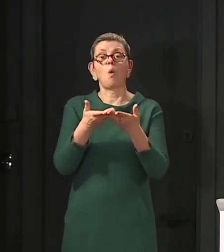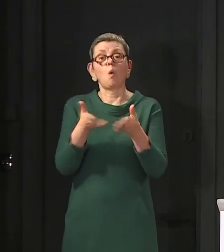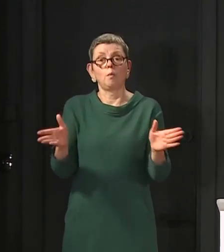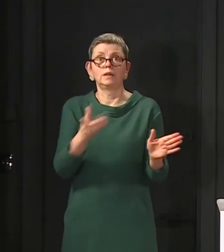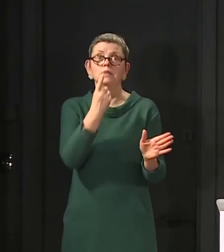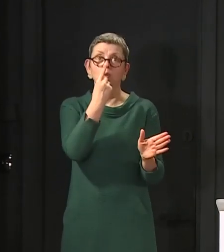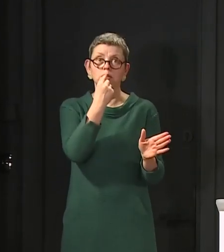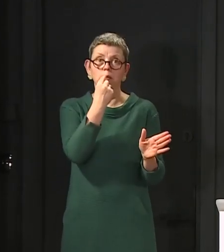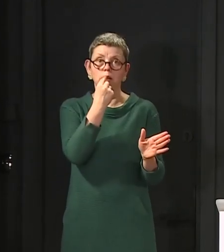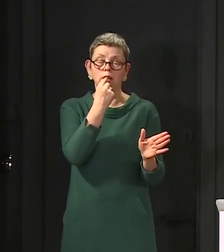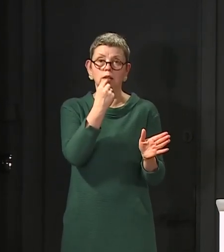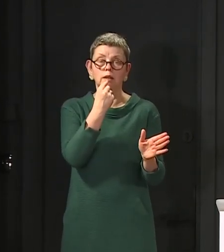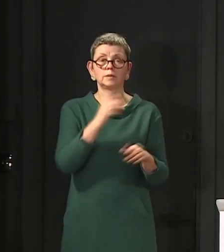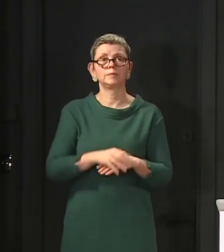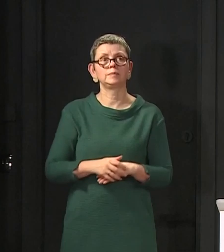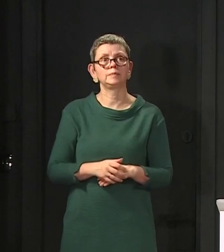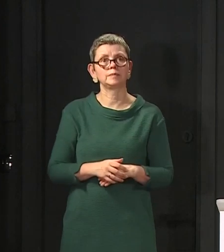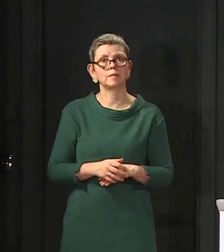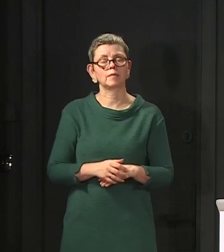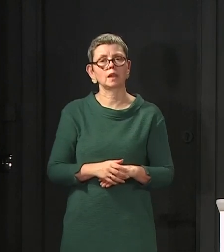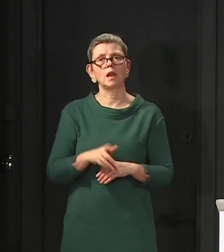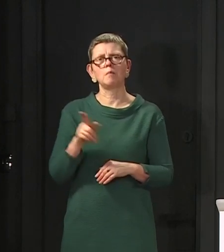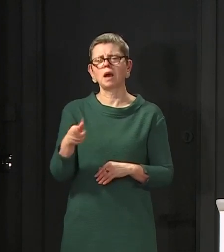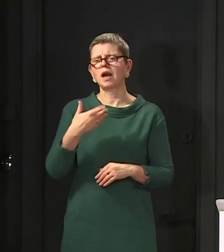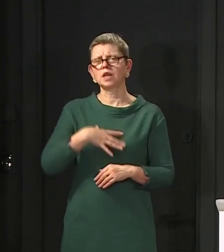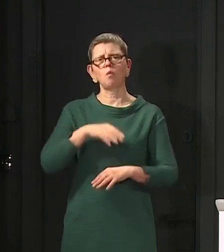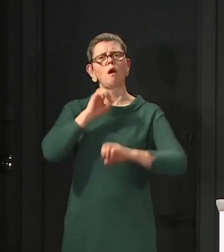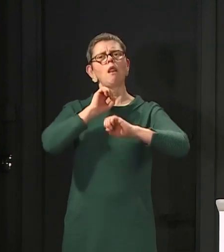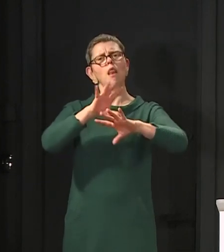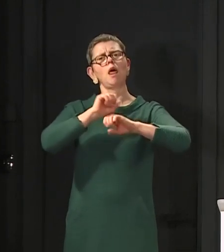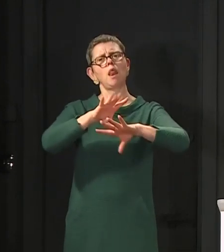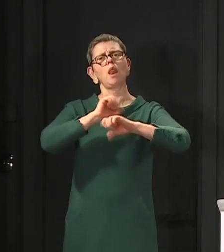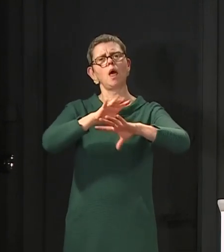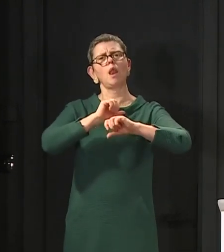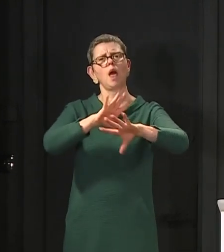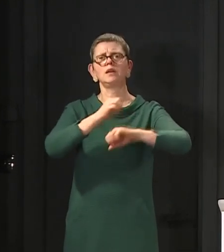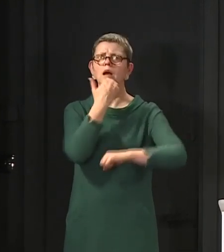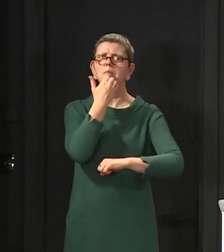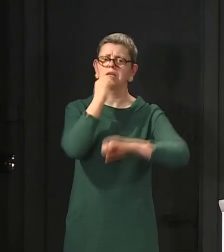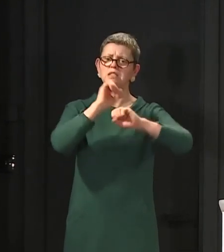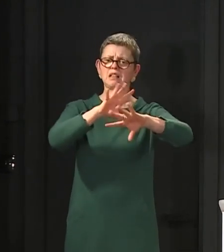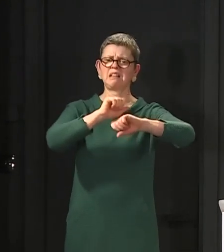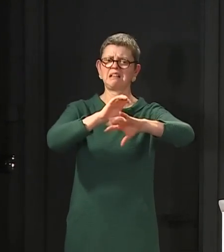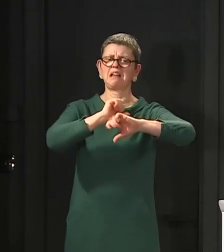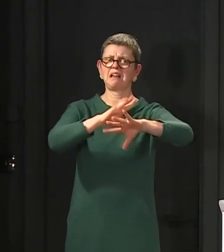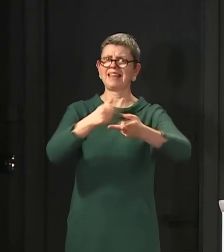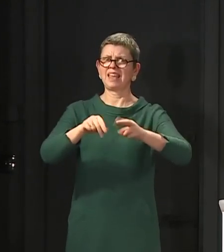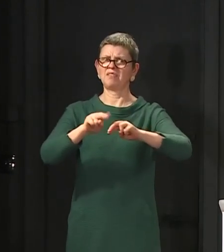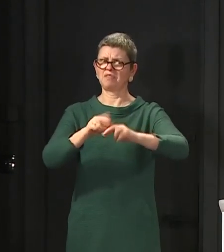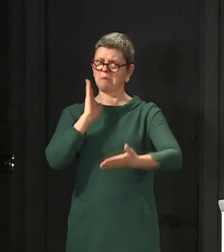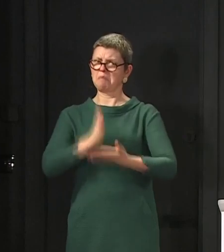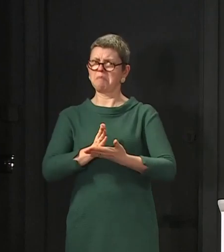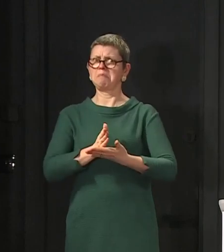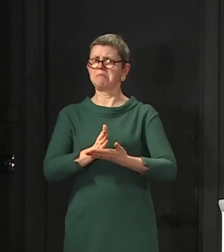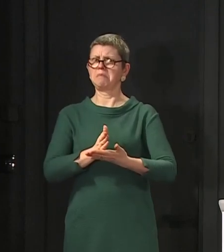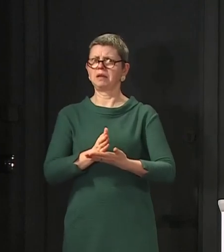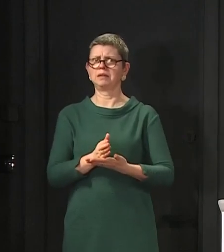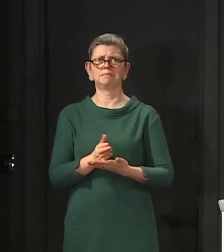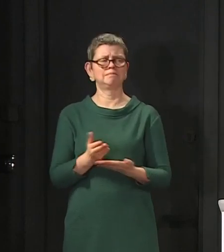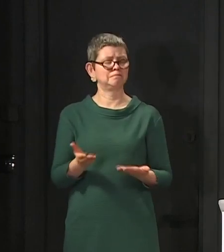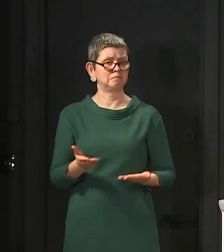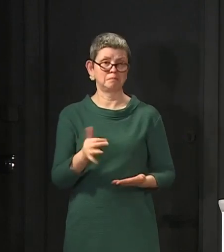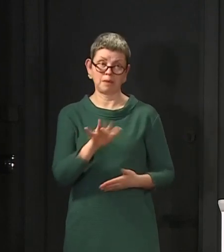but I'm not ever going to stand up here and just, you know, give you numbers that are not solidly based, however much you might